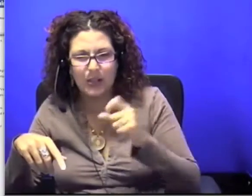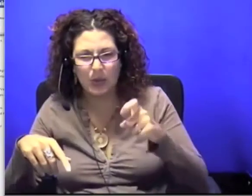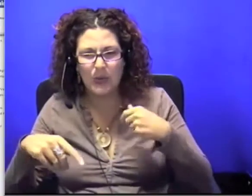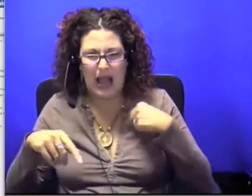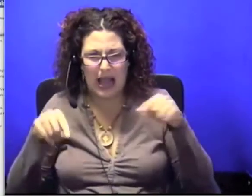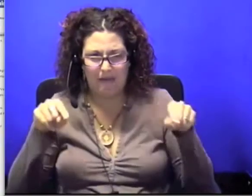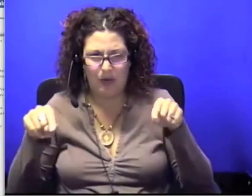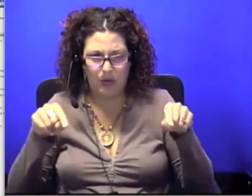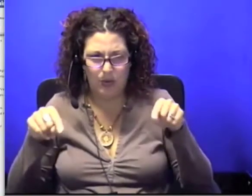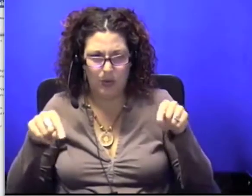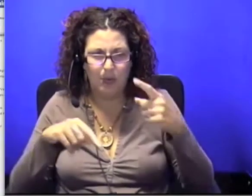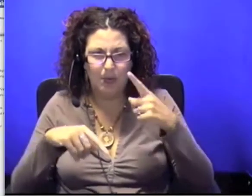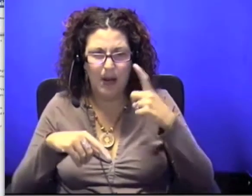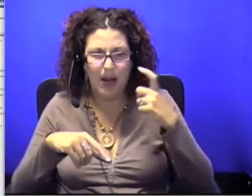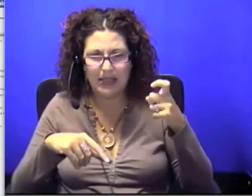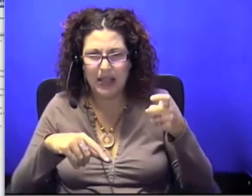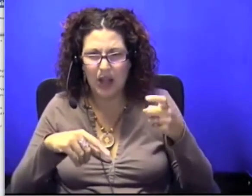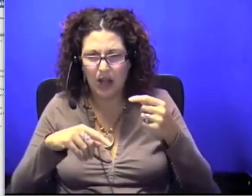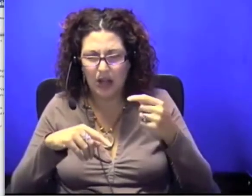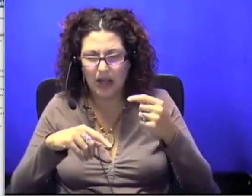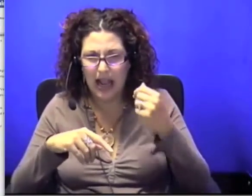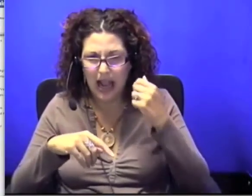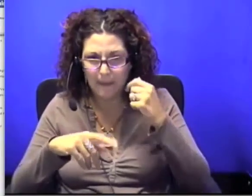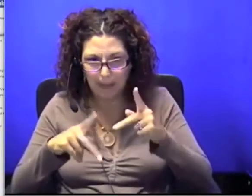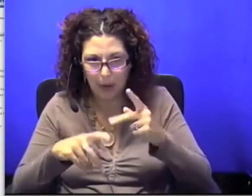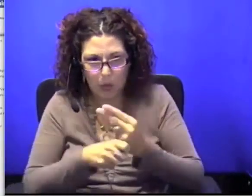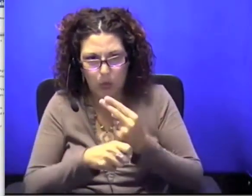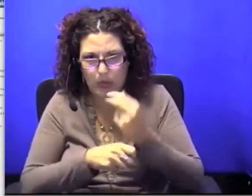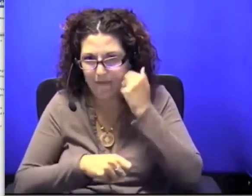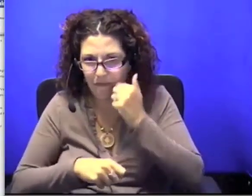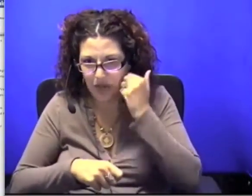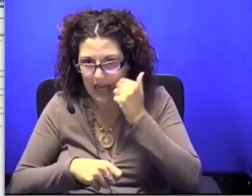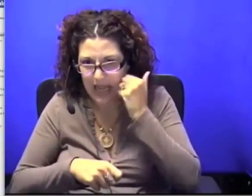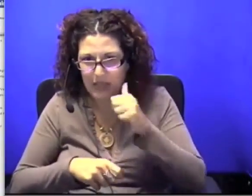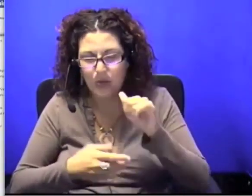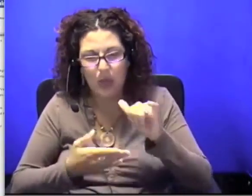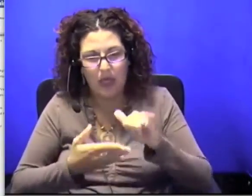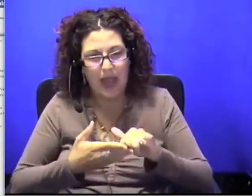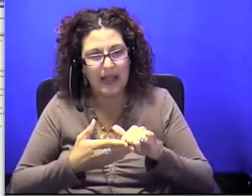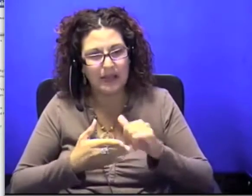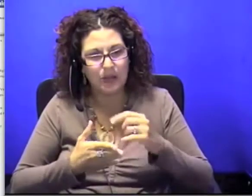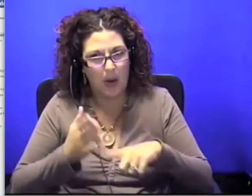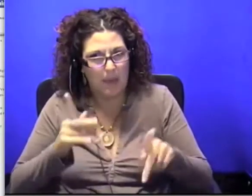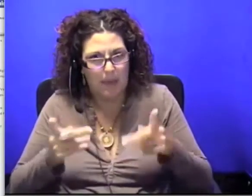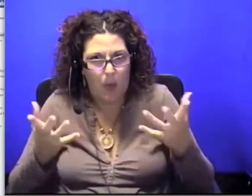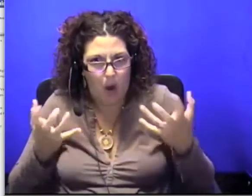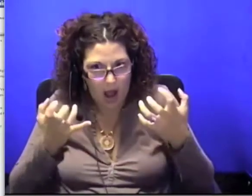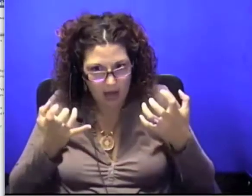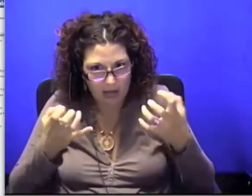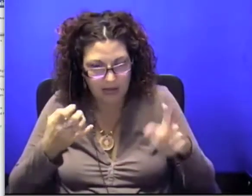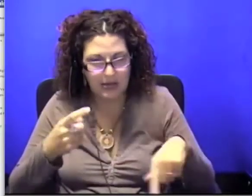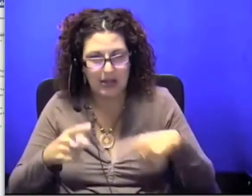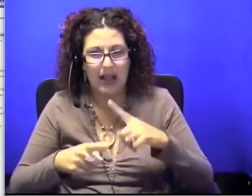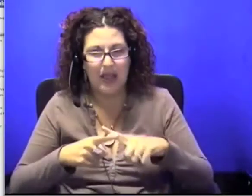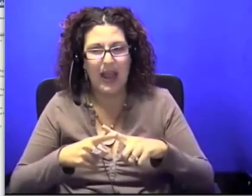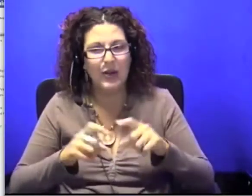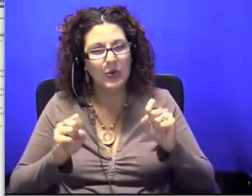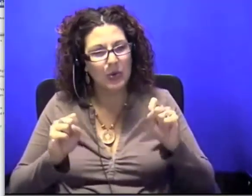two because they're daily consumable products. And so that's what anchors your income, and that allows us to then open